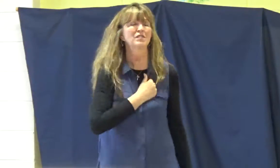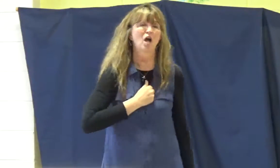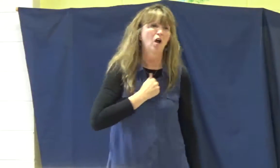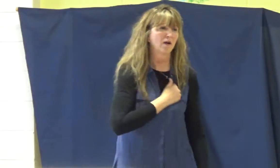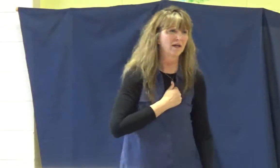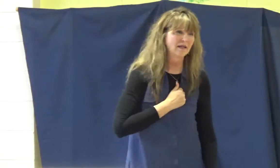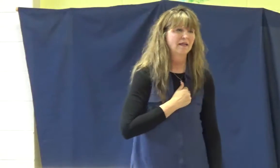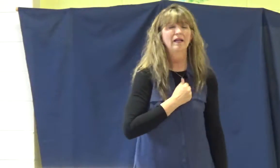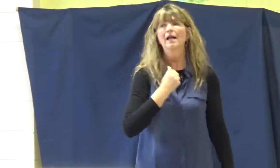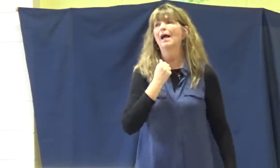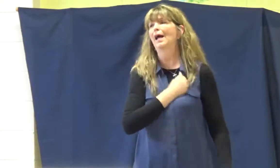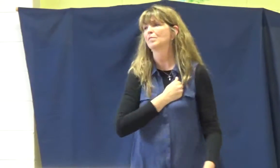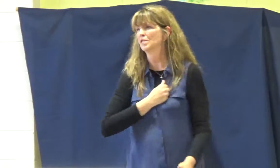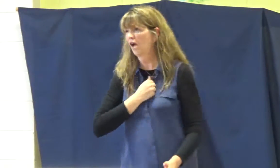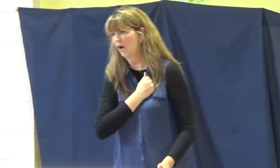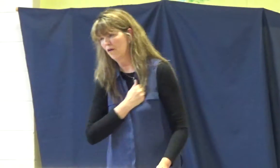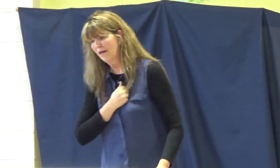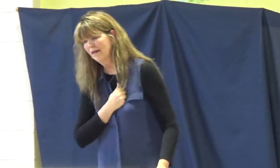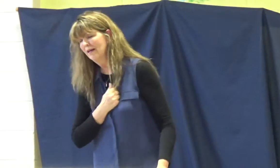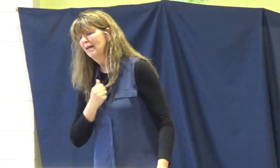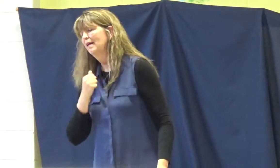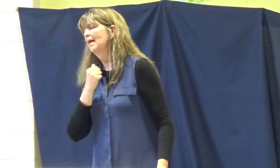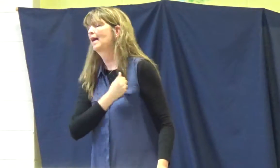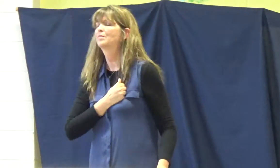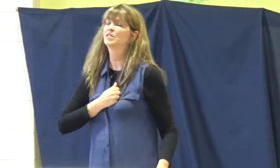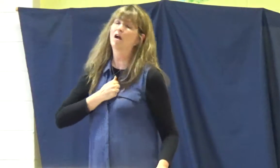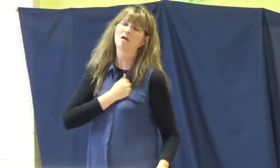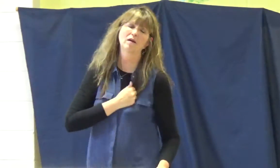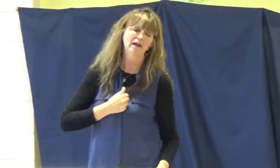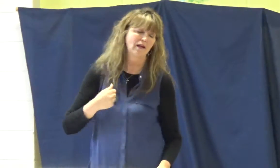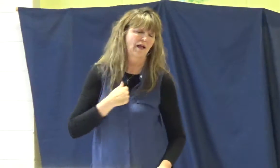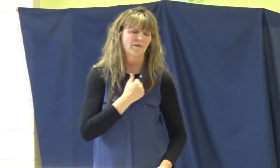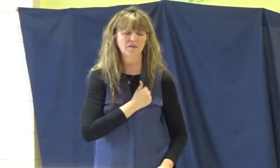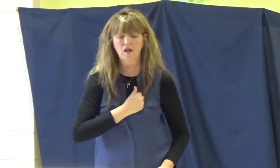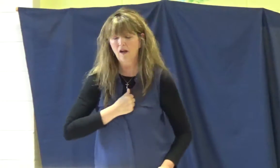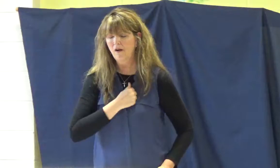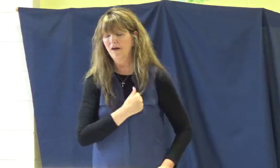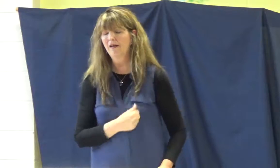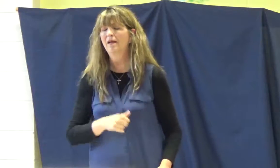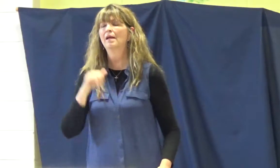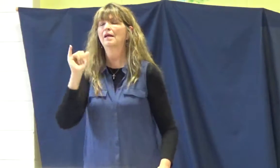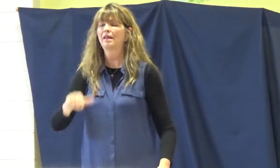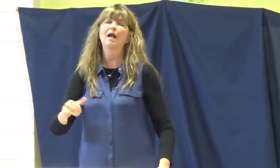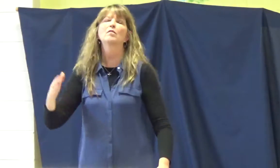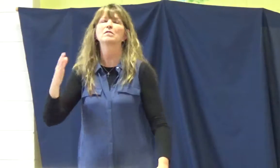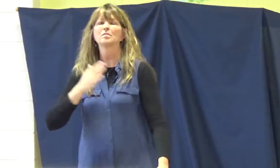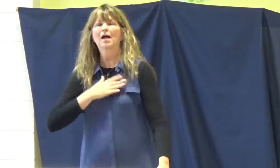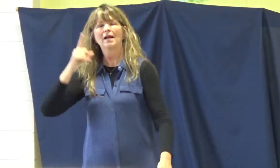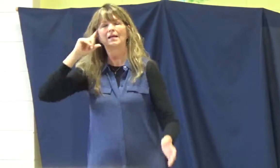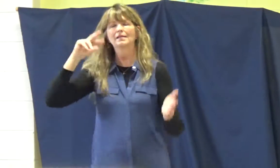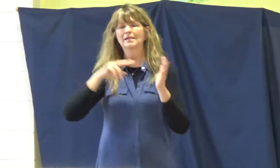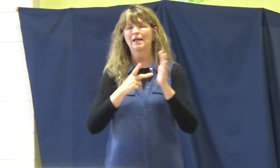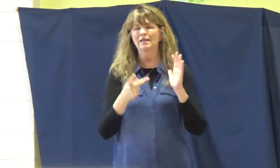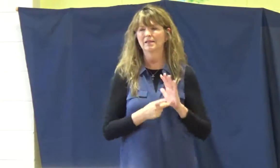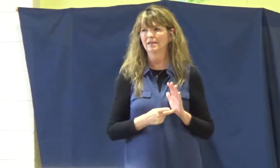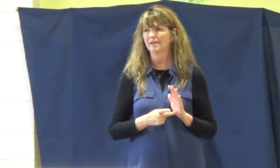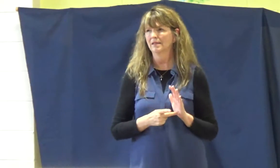just apologize, to say, I am so sorry. I'm so sorry. That was